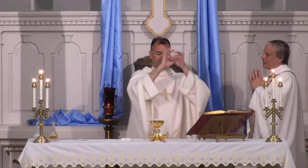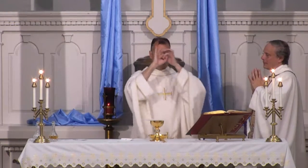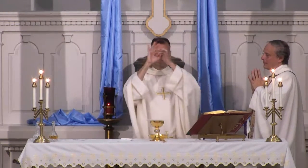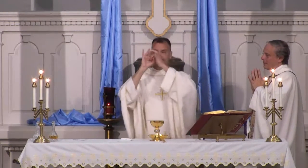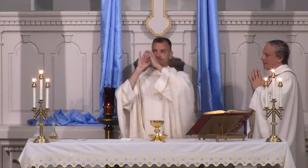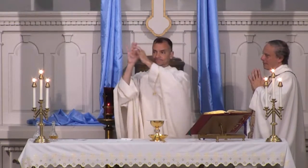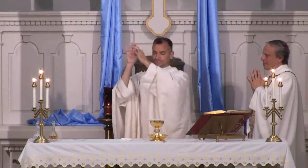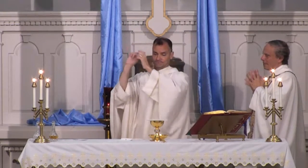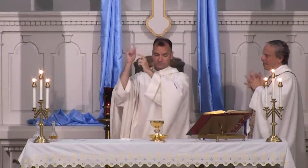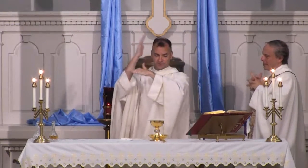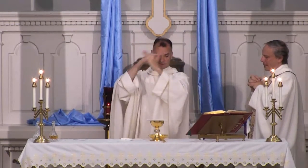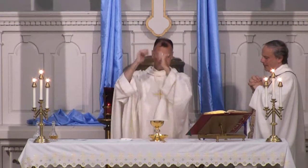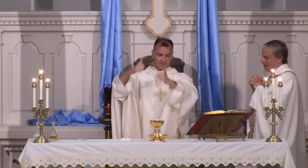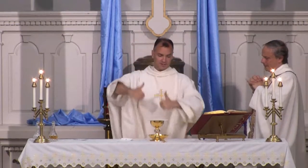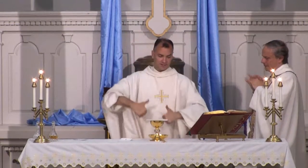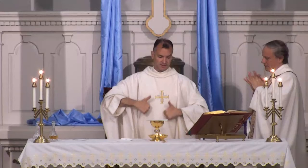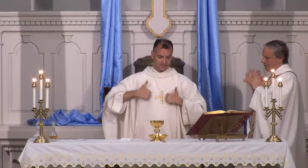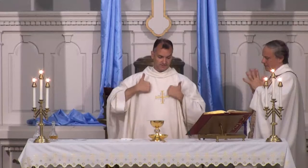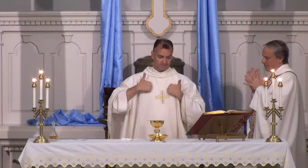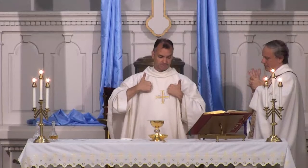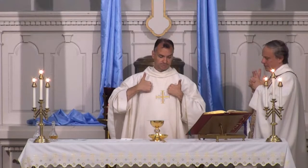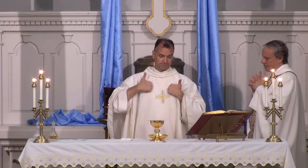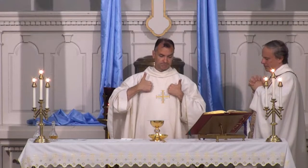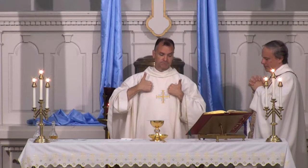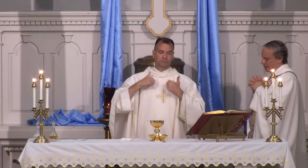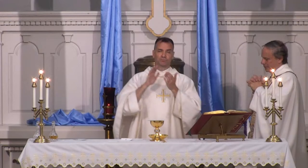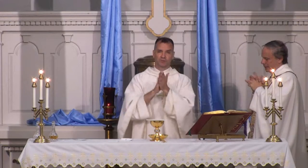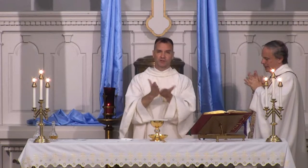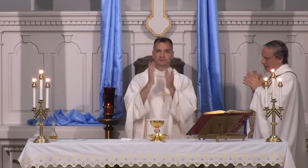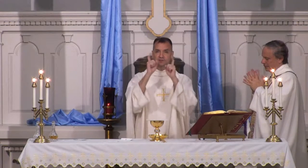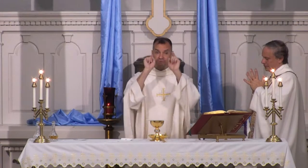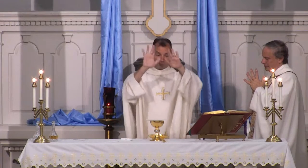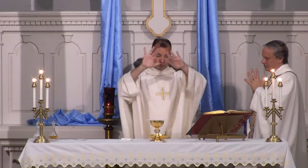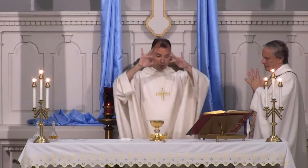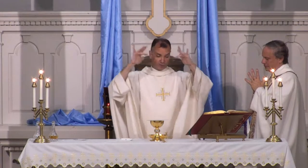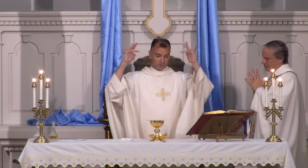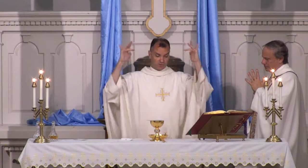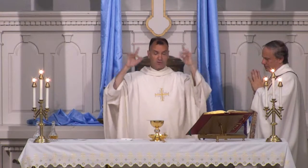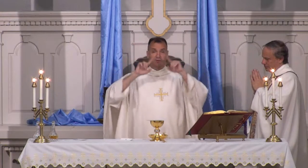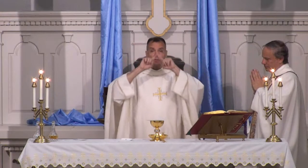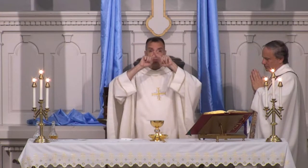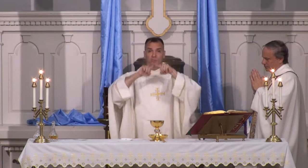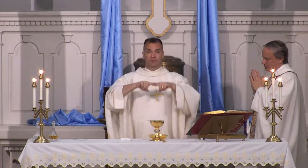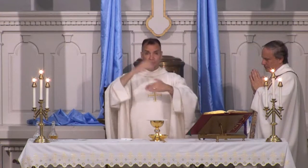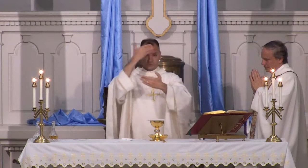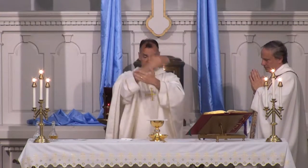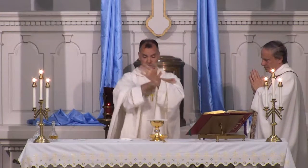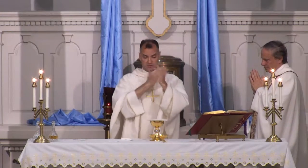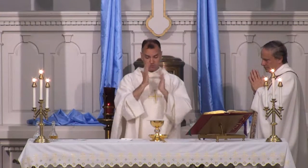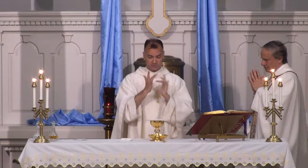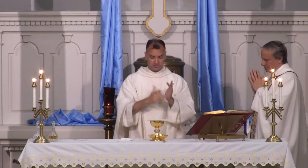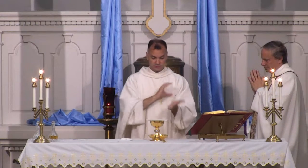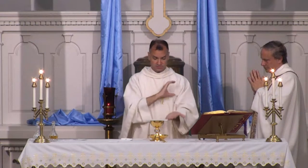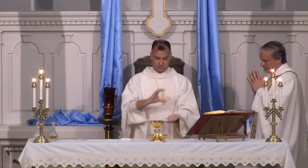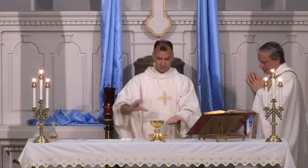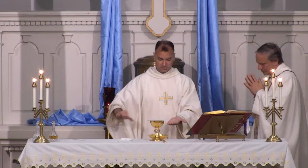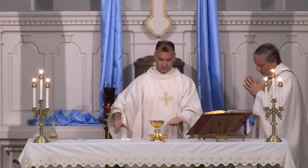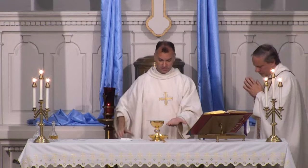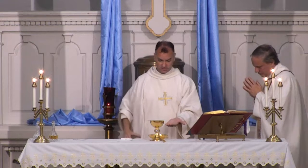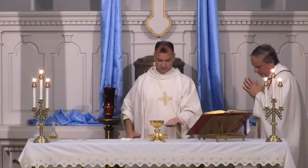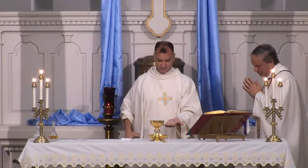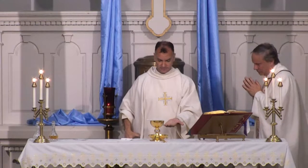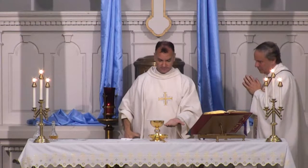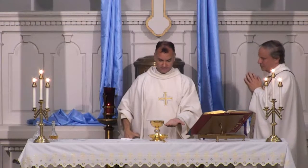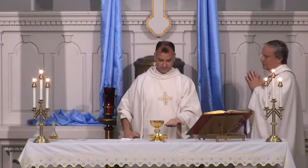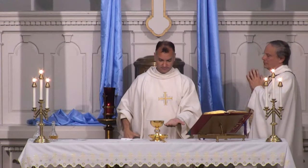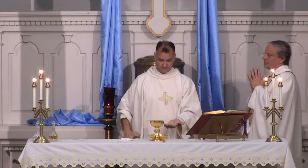the ages, we may merit to be co-heirs to eternal life and may praise and glorify you through your Son,